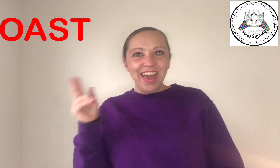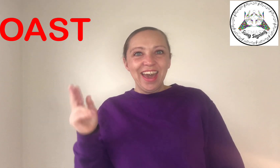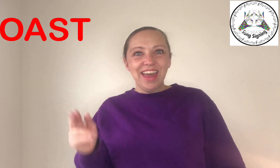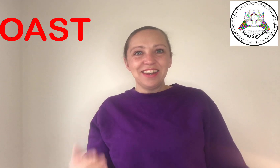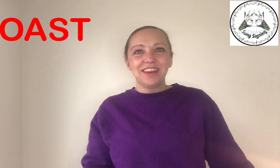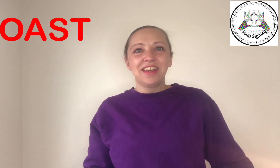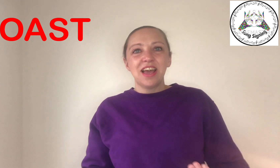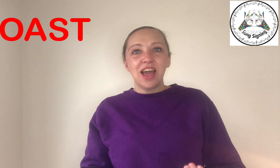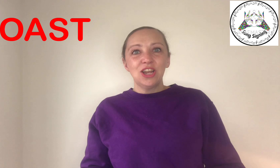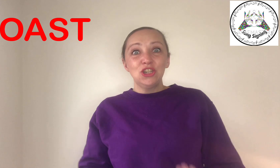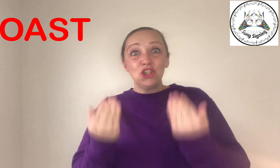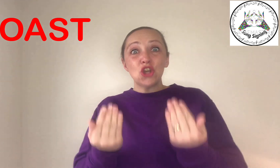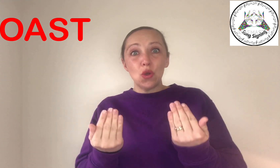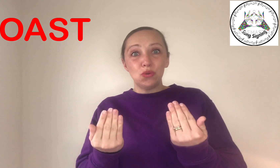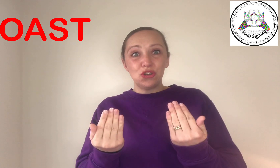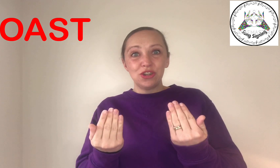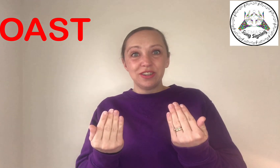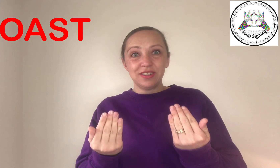Again, toast.